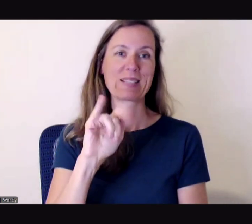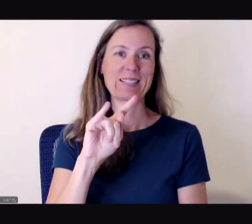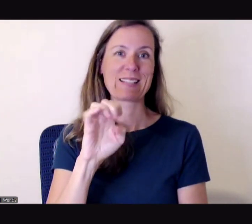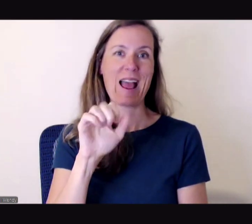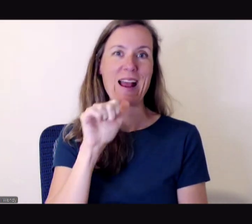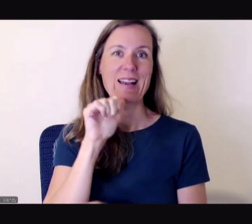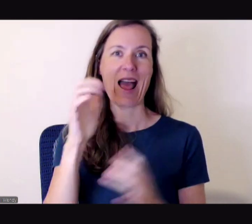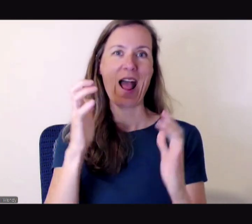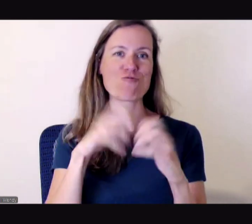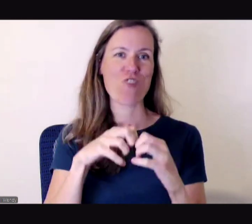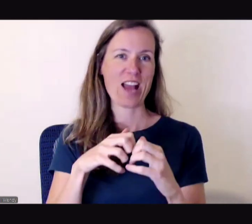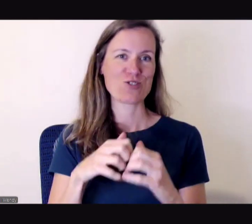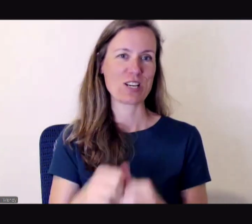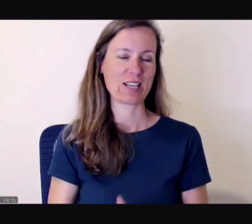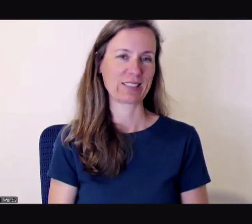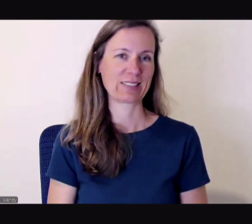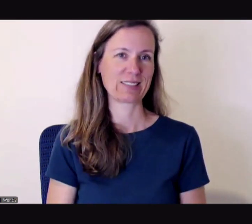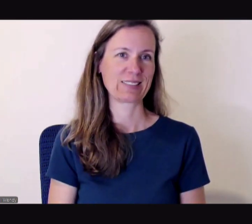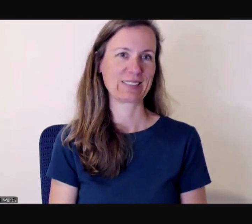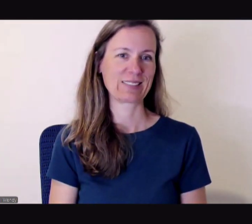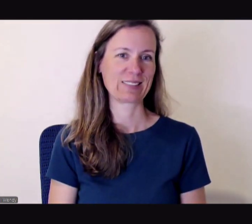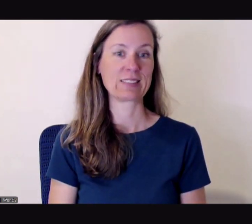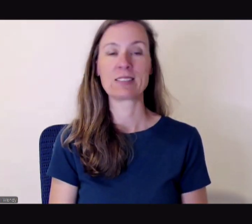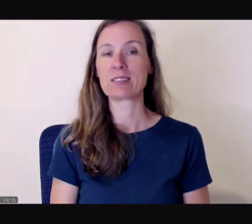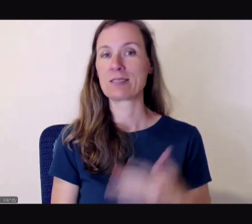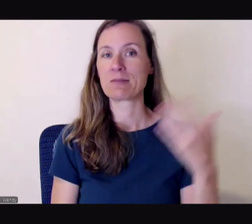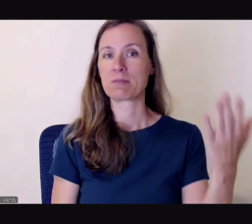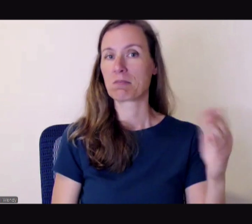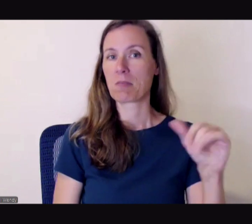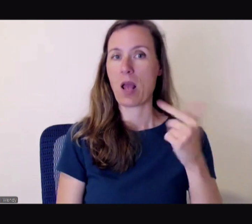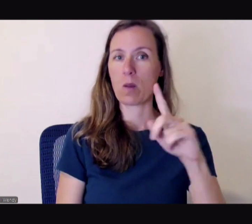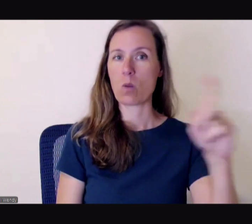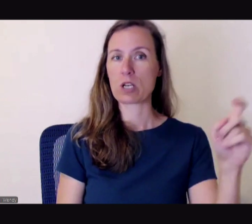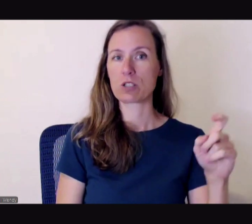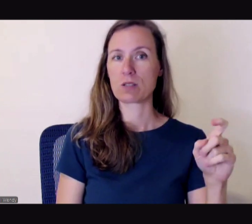Are there other questions for the Public Works Department from the council?